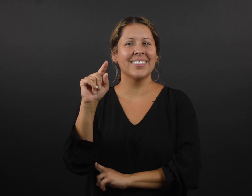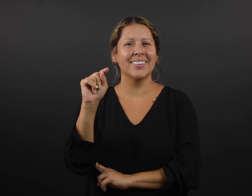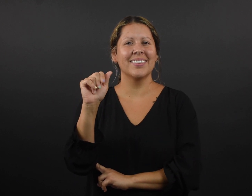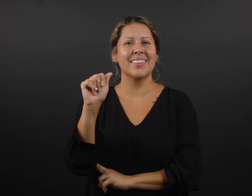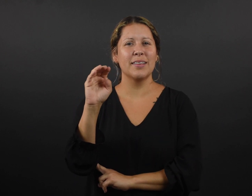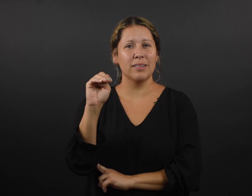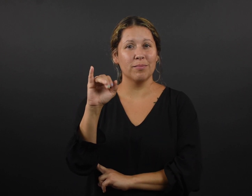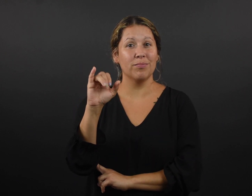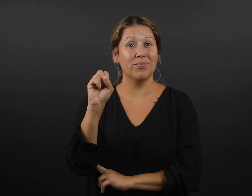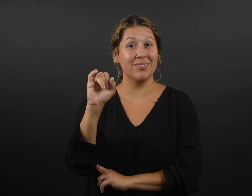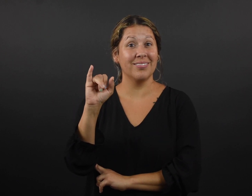Nitamasing